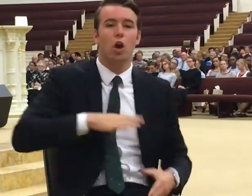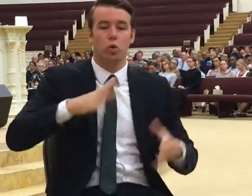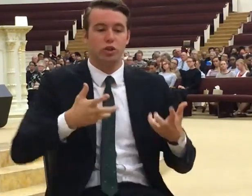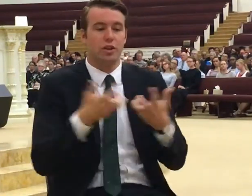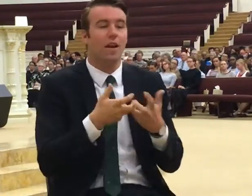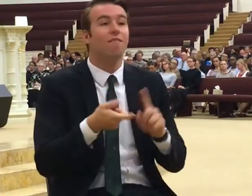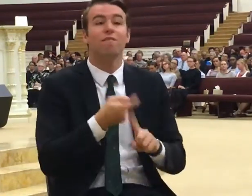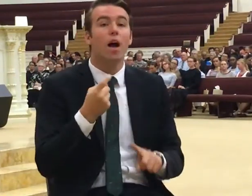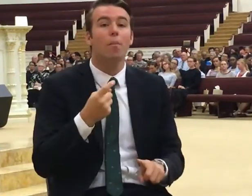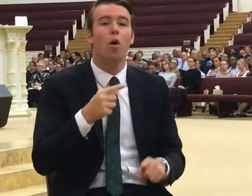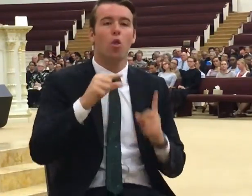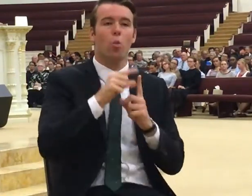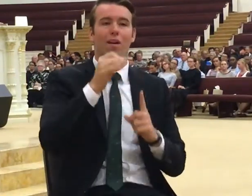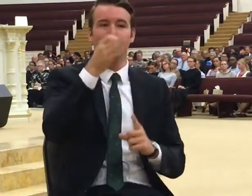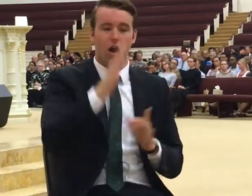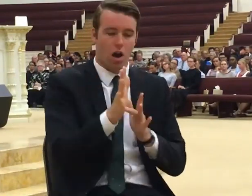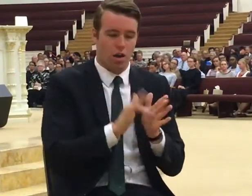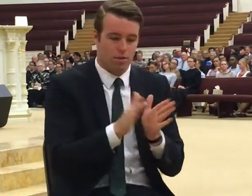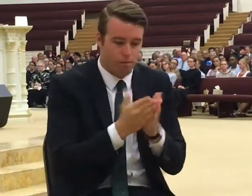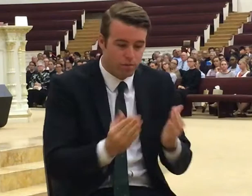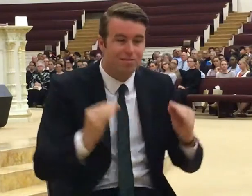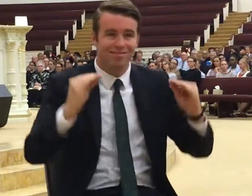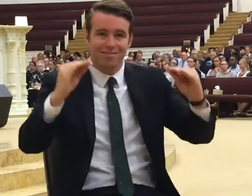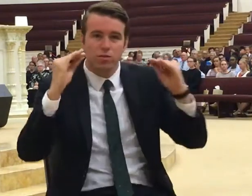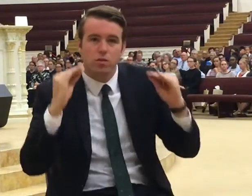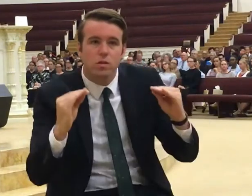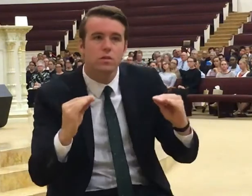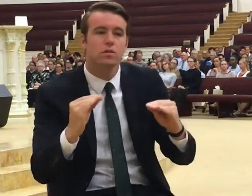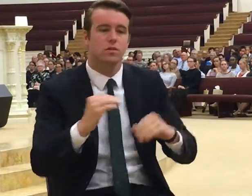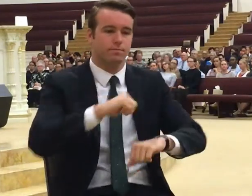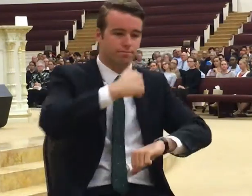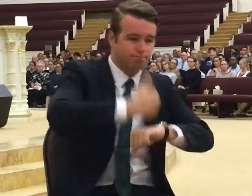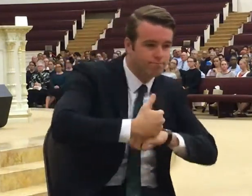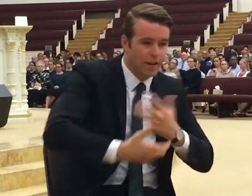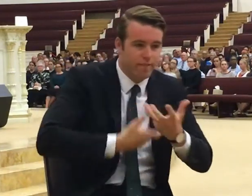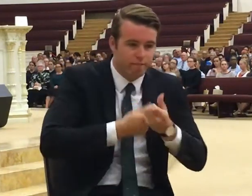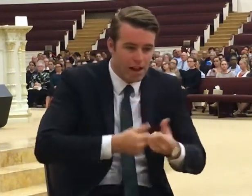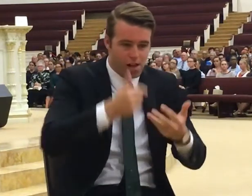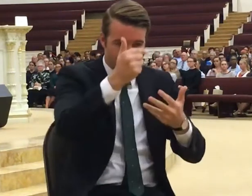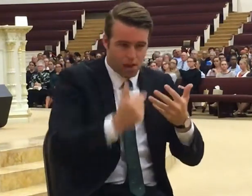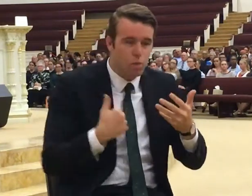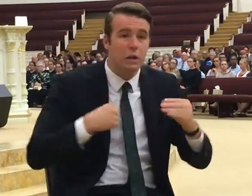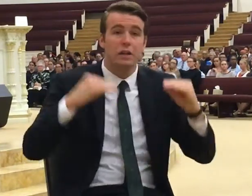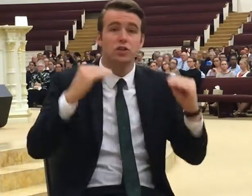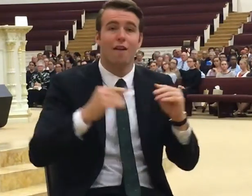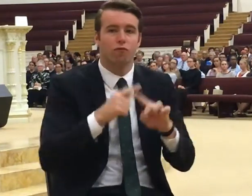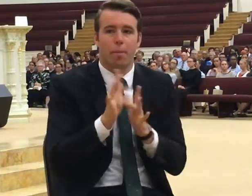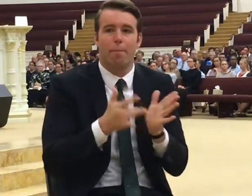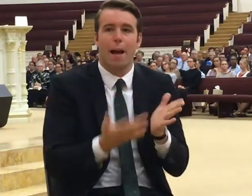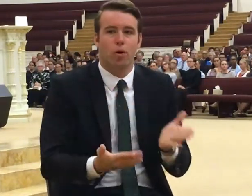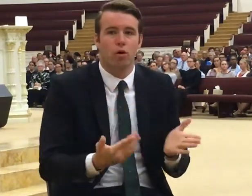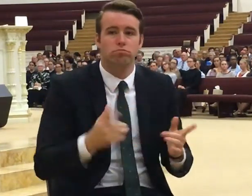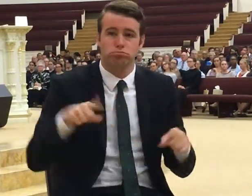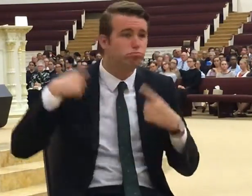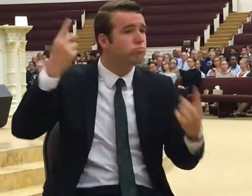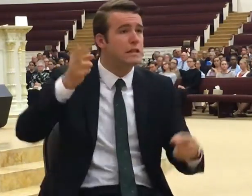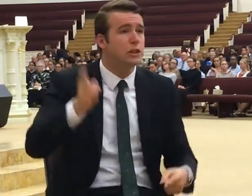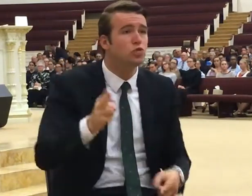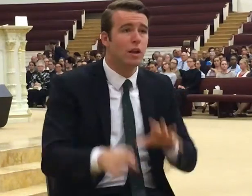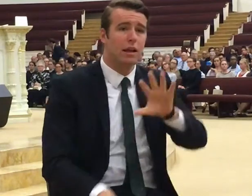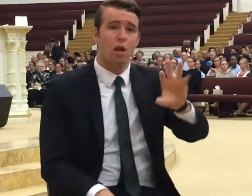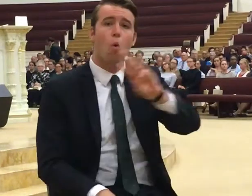of God, principles, doctrines, dogmas that were taught from the Word of God. And even